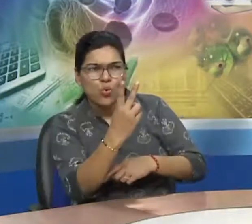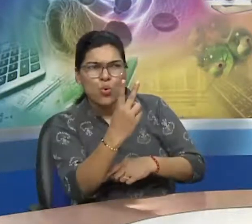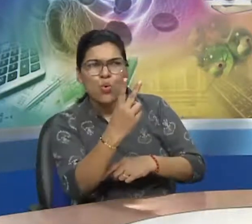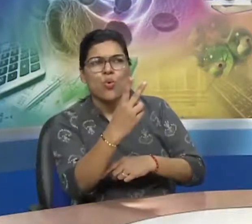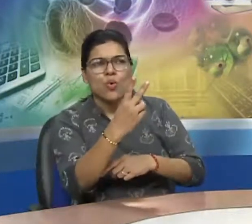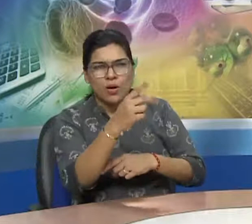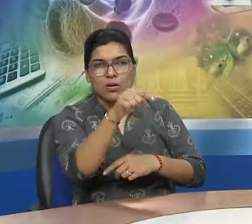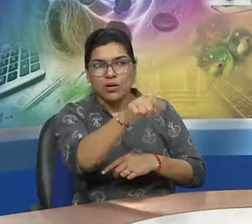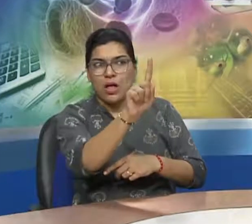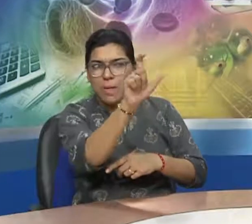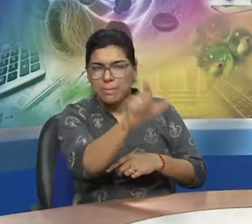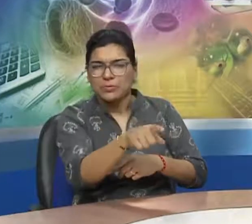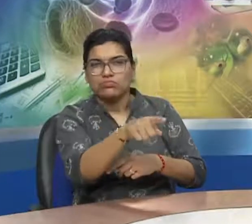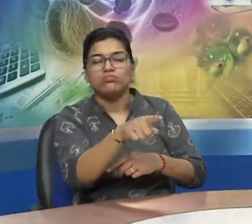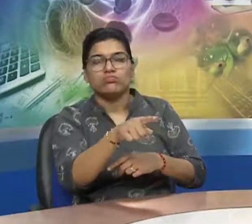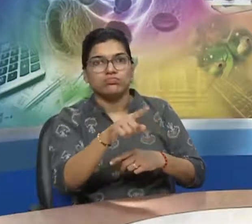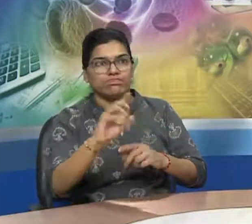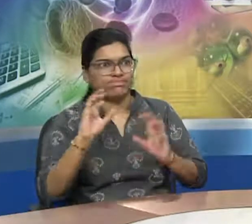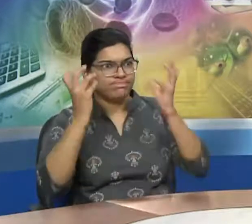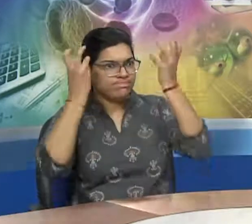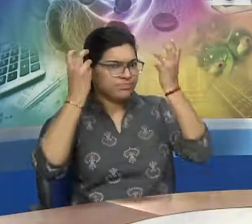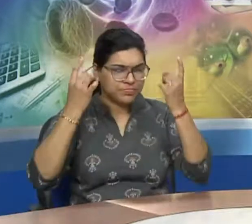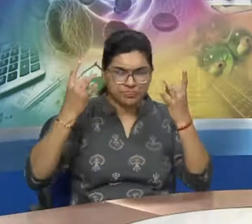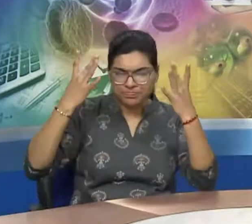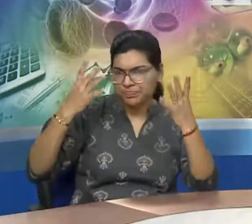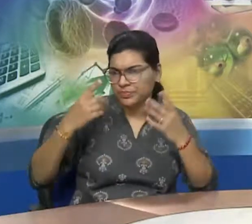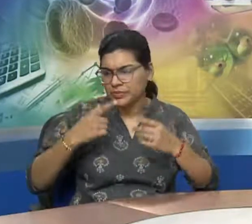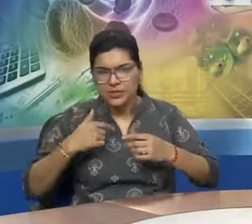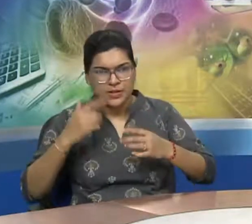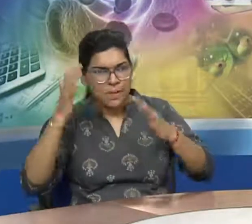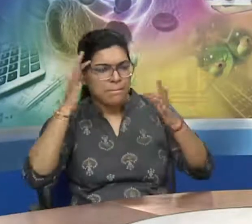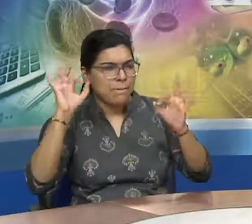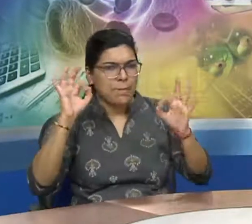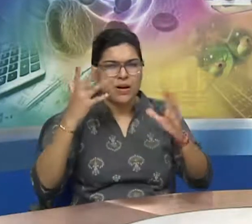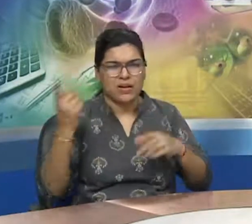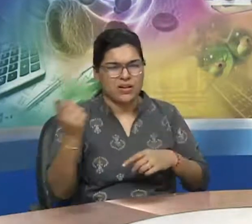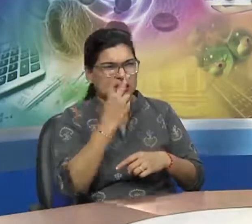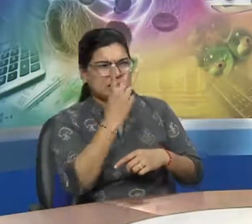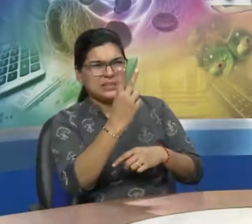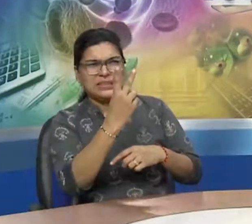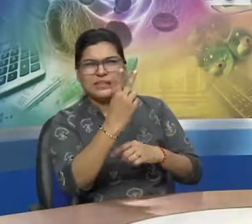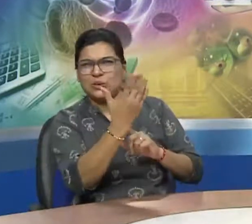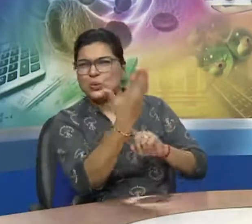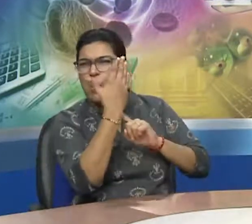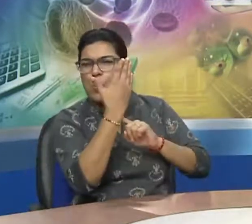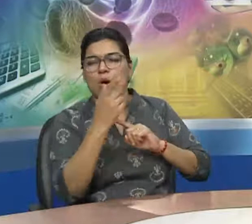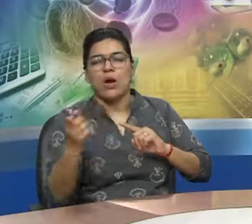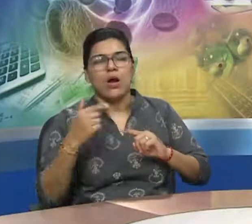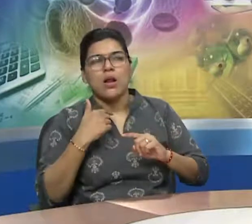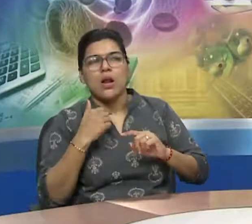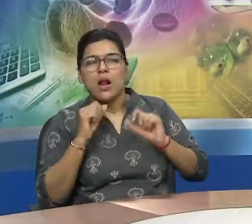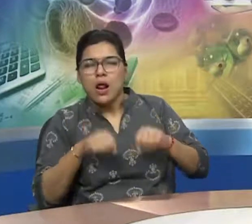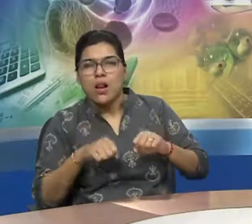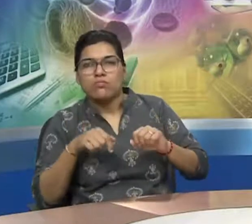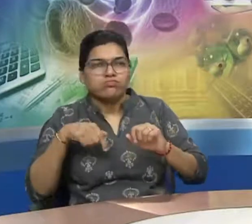And when we meet people today, we often do not mean what we say.